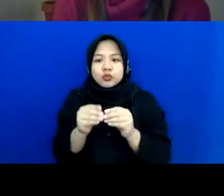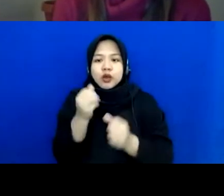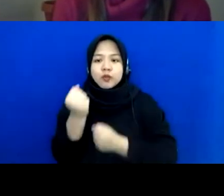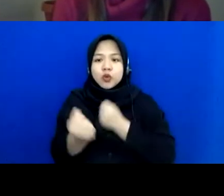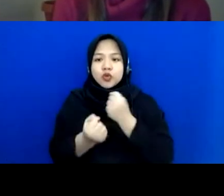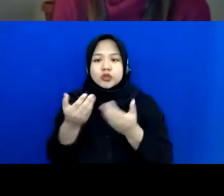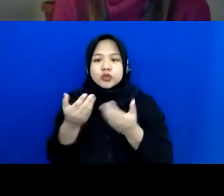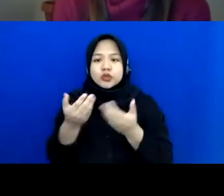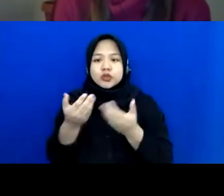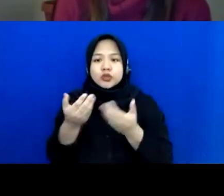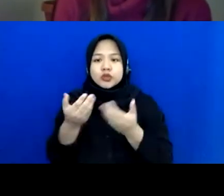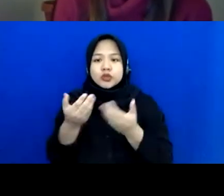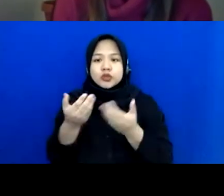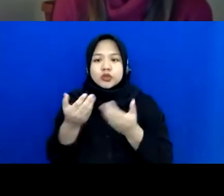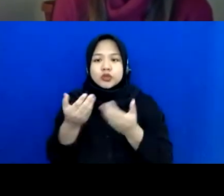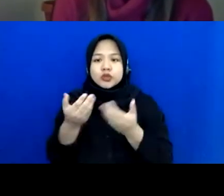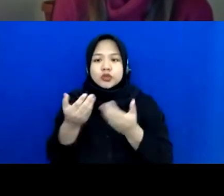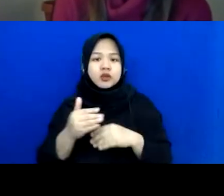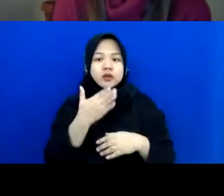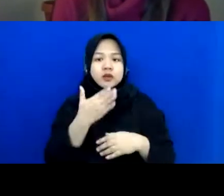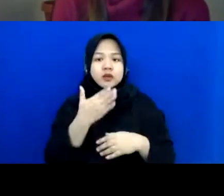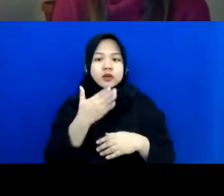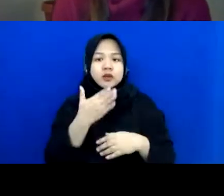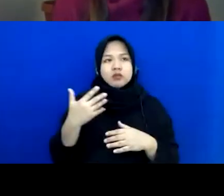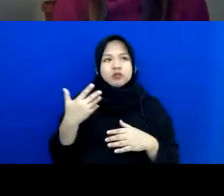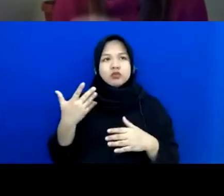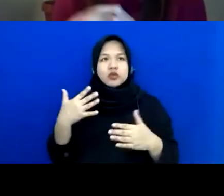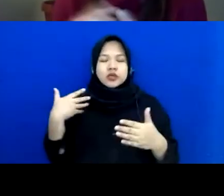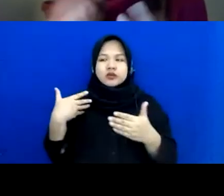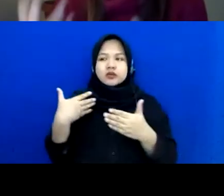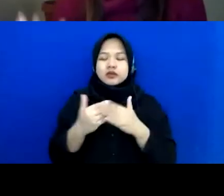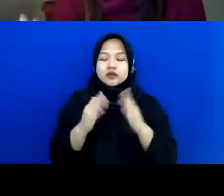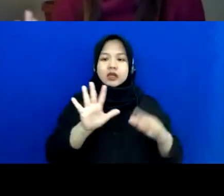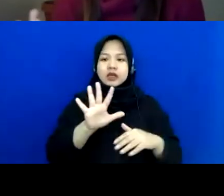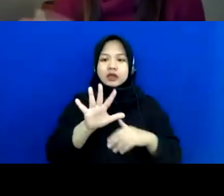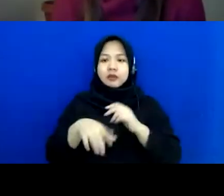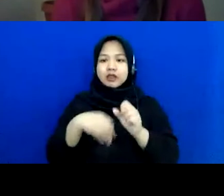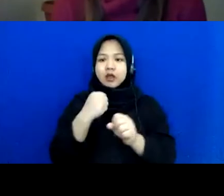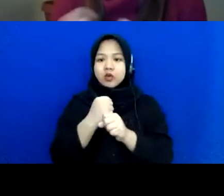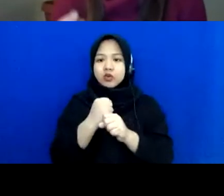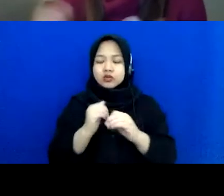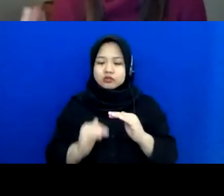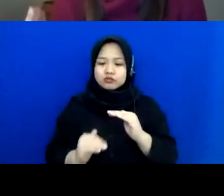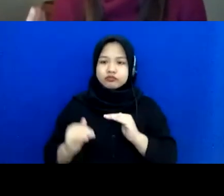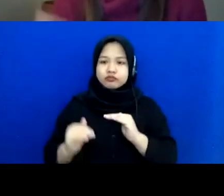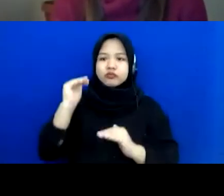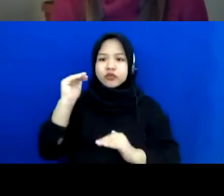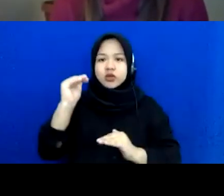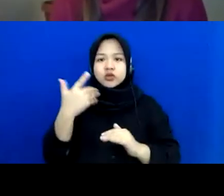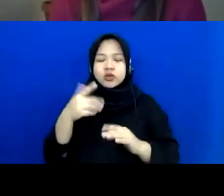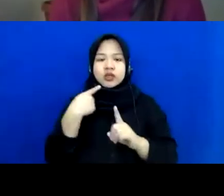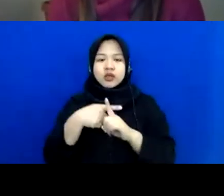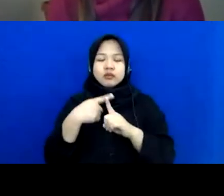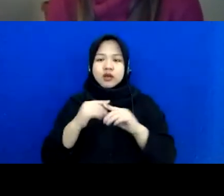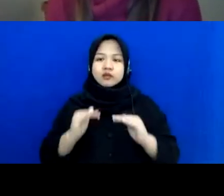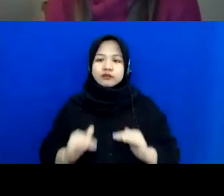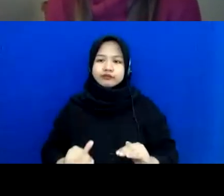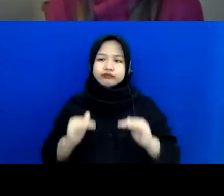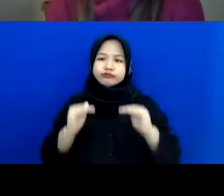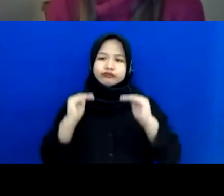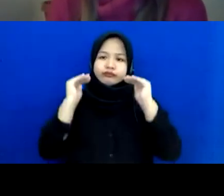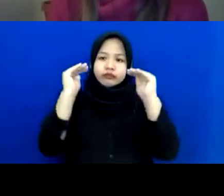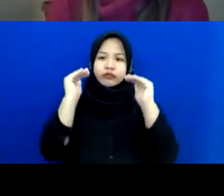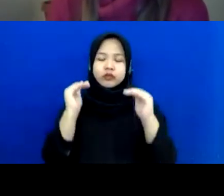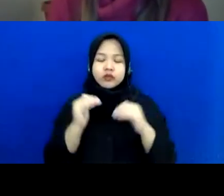been operational for less than 5 years. So it's truly a growing trend increasingly. And